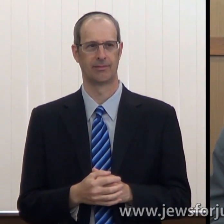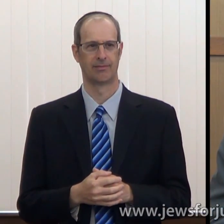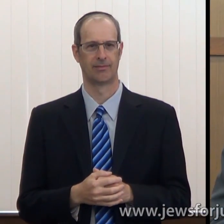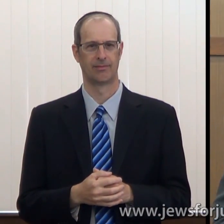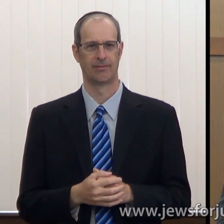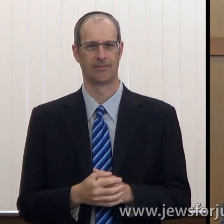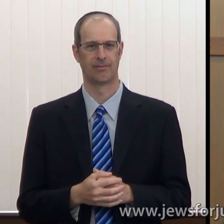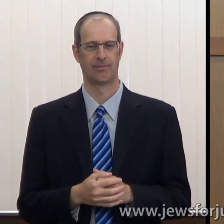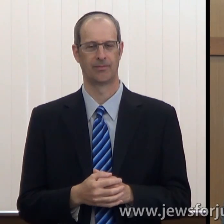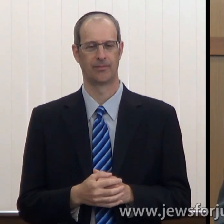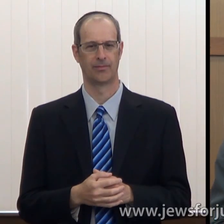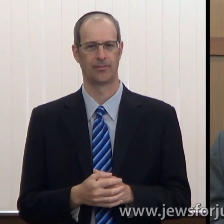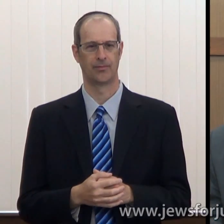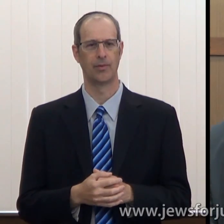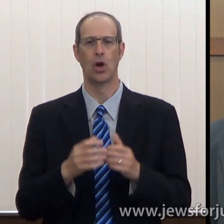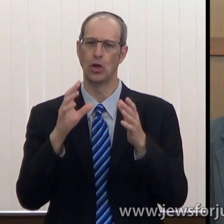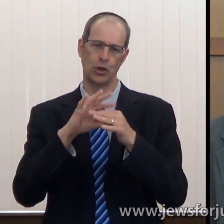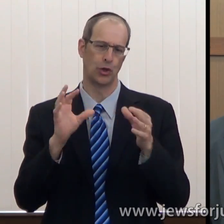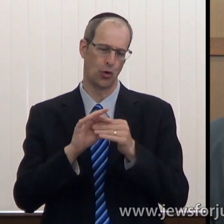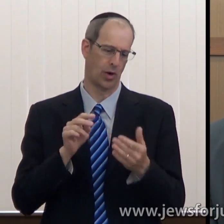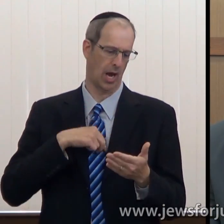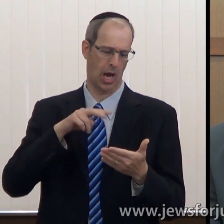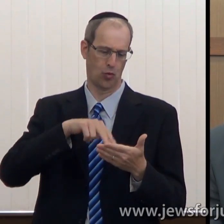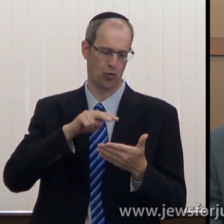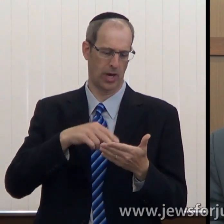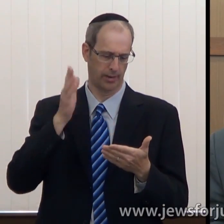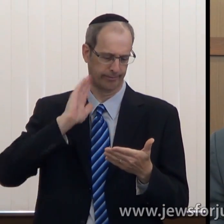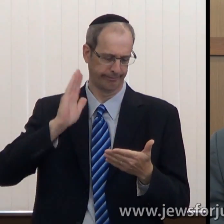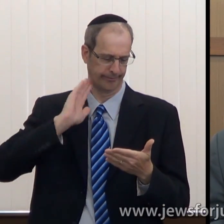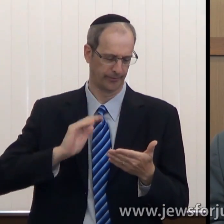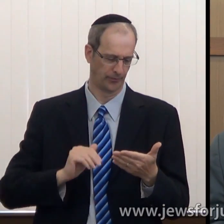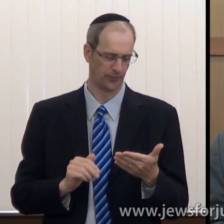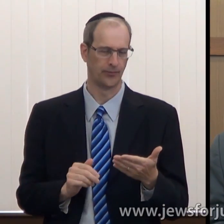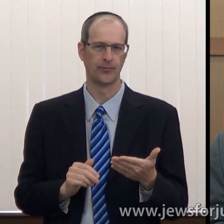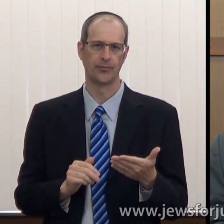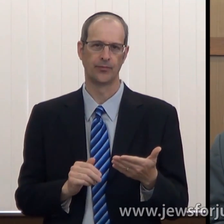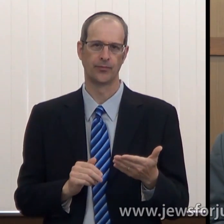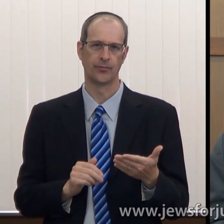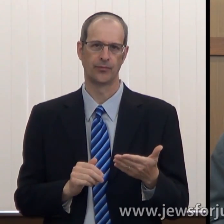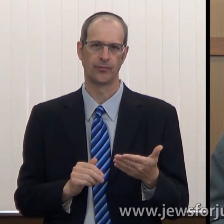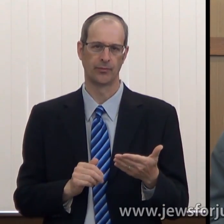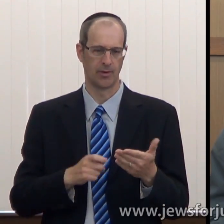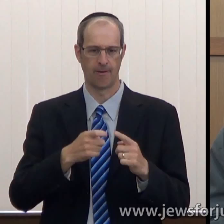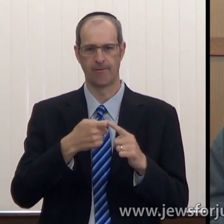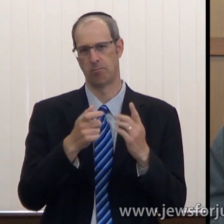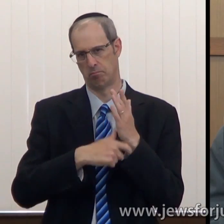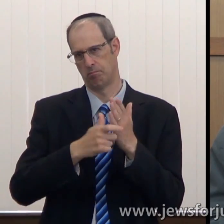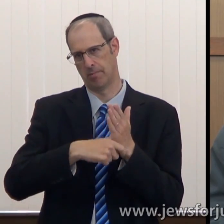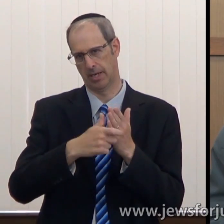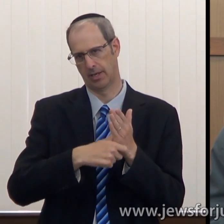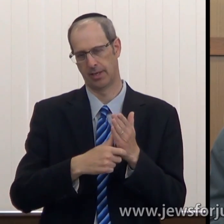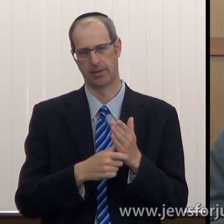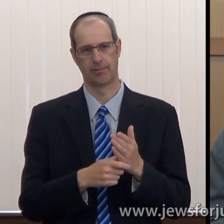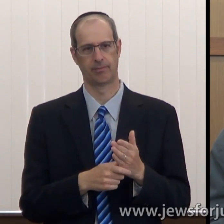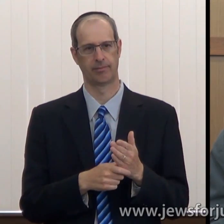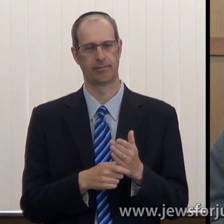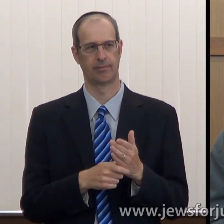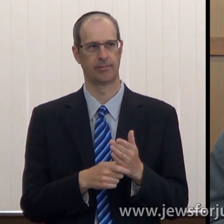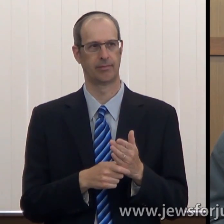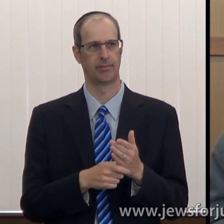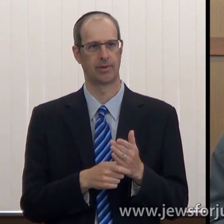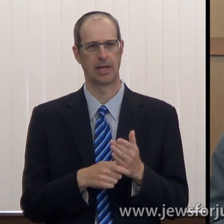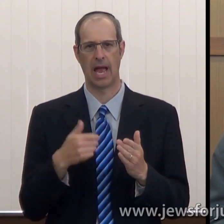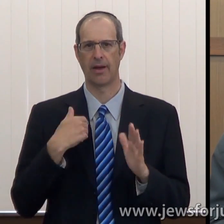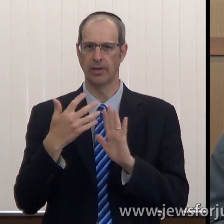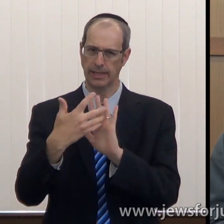There was a story I read a while ago in a magazine where they had a